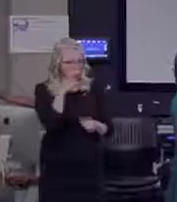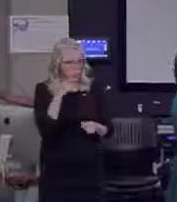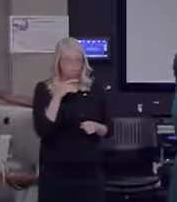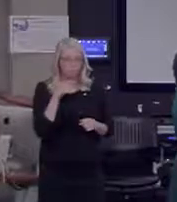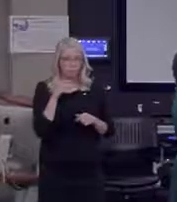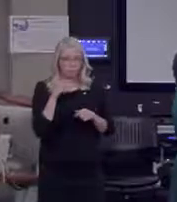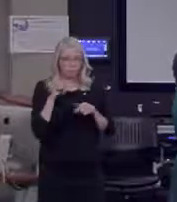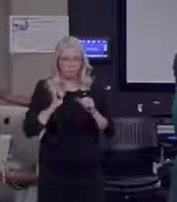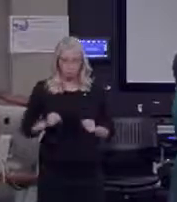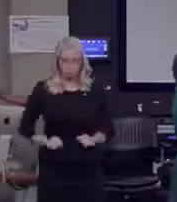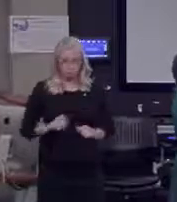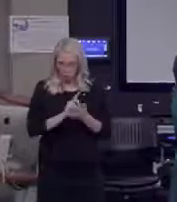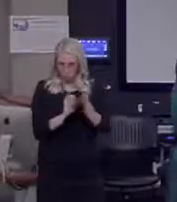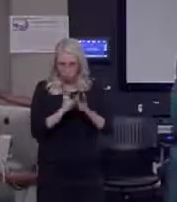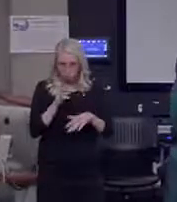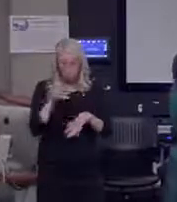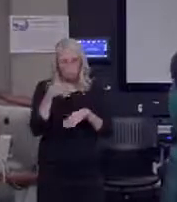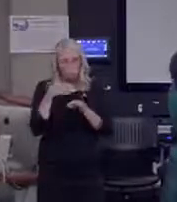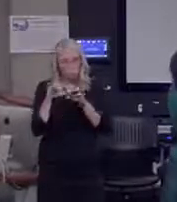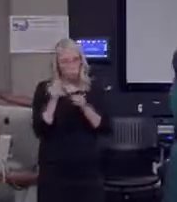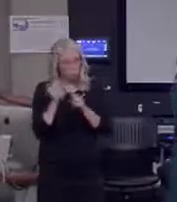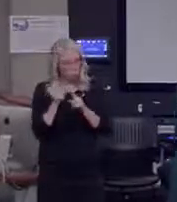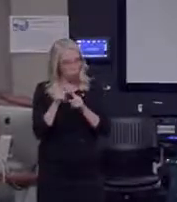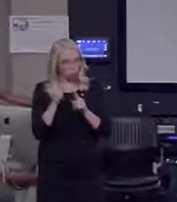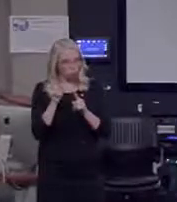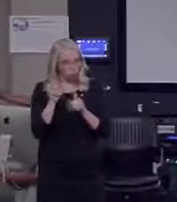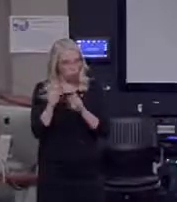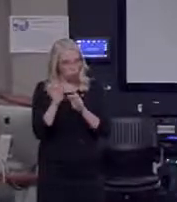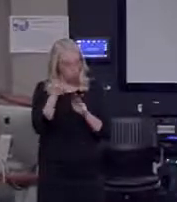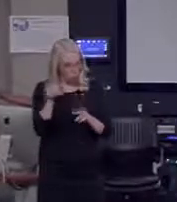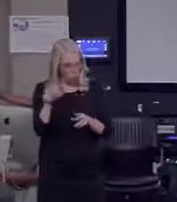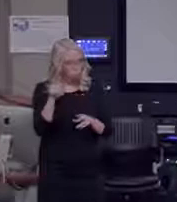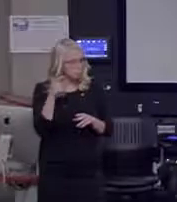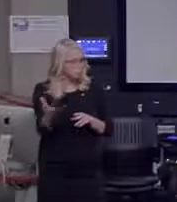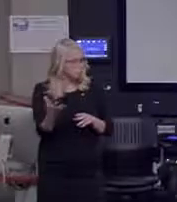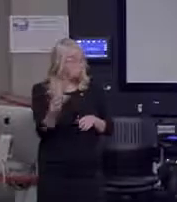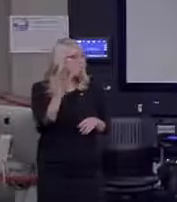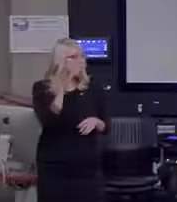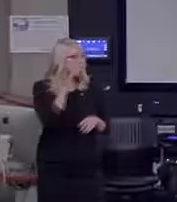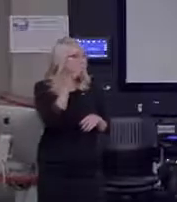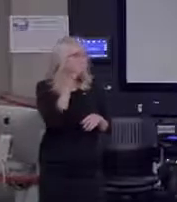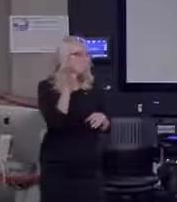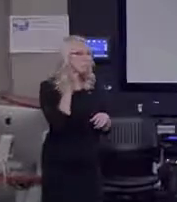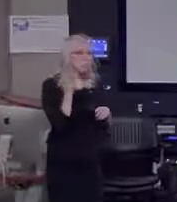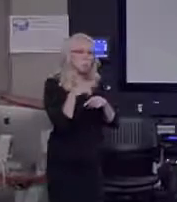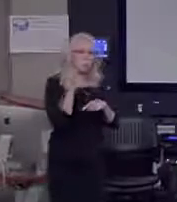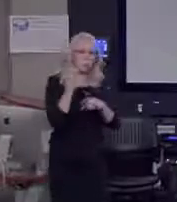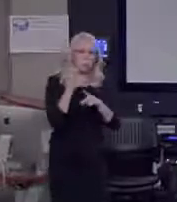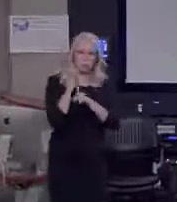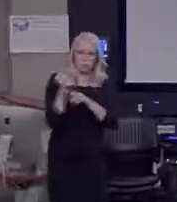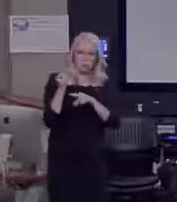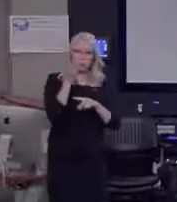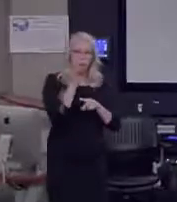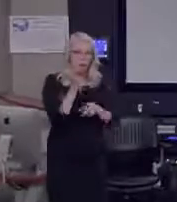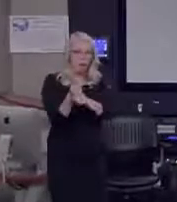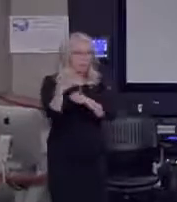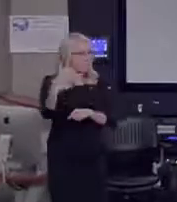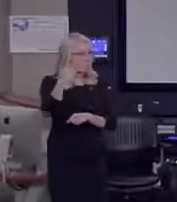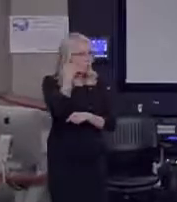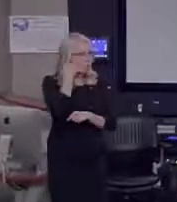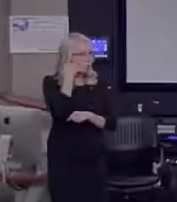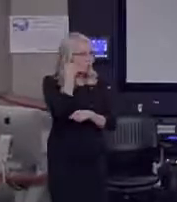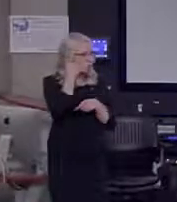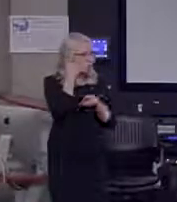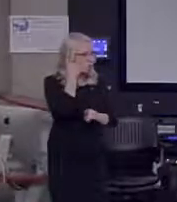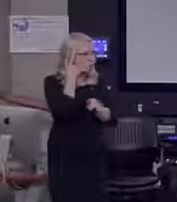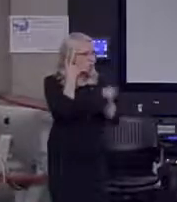design. They taught these words. So in one condition, the mom received a phone call halfway For one word,